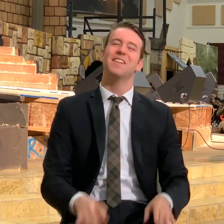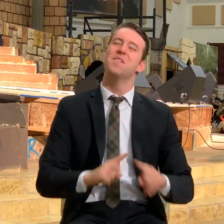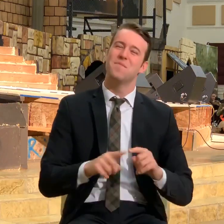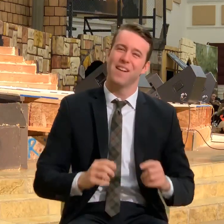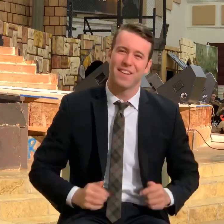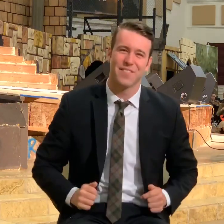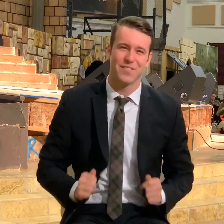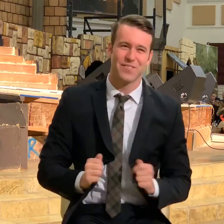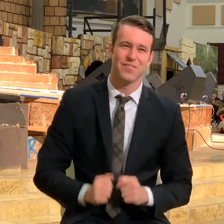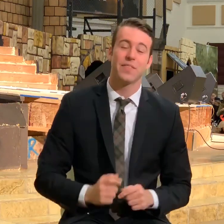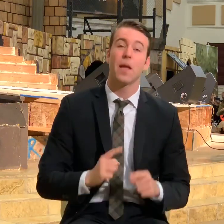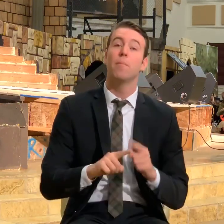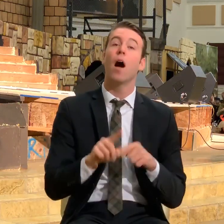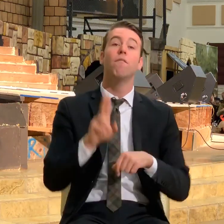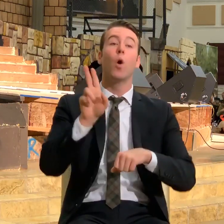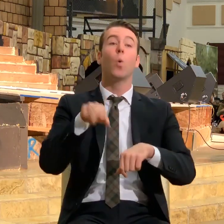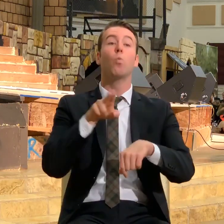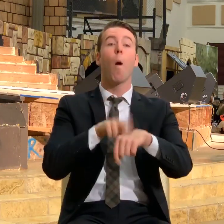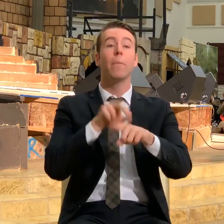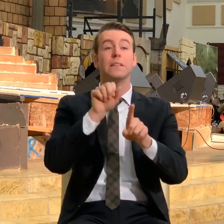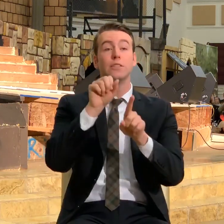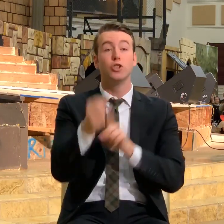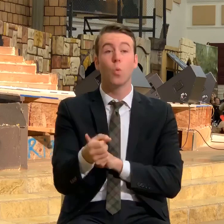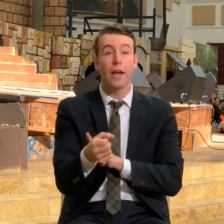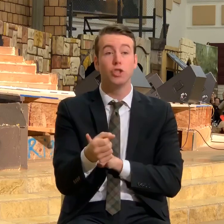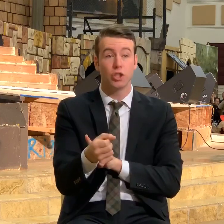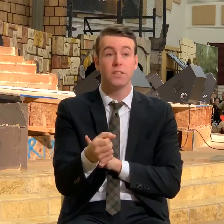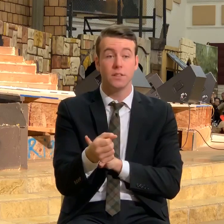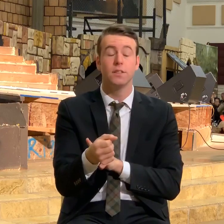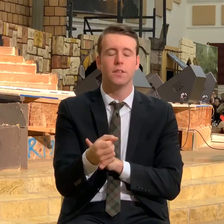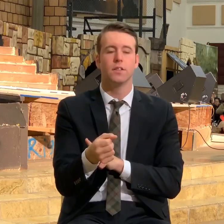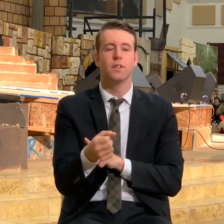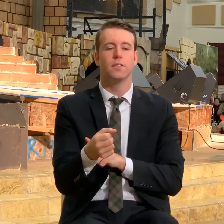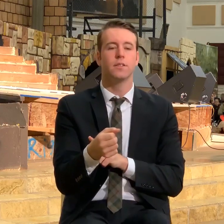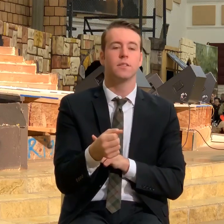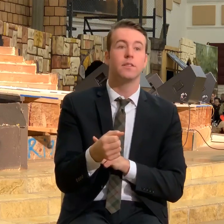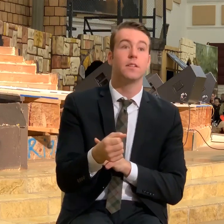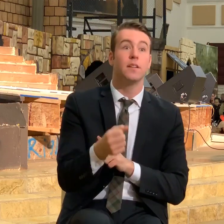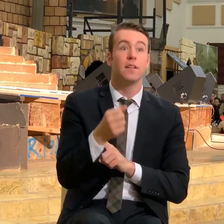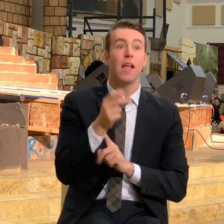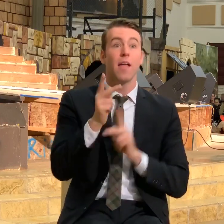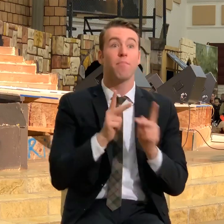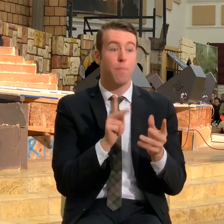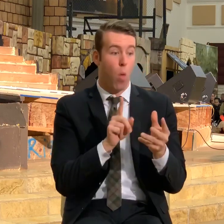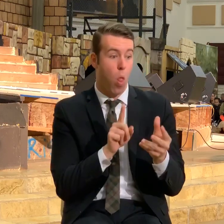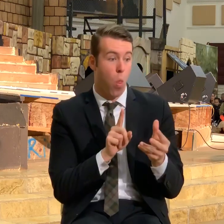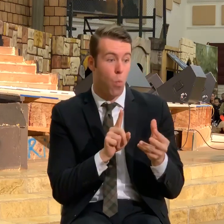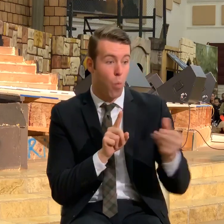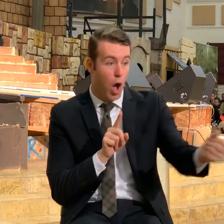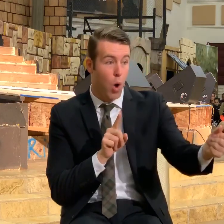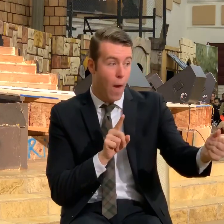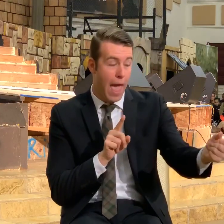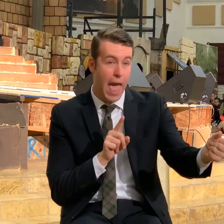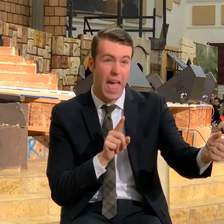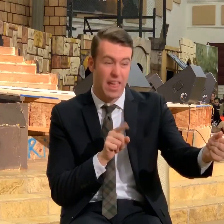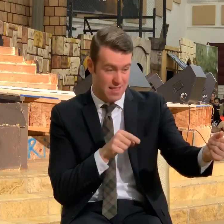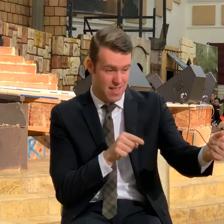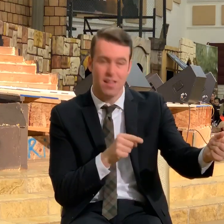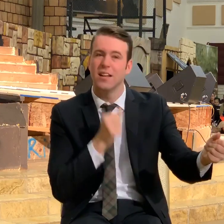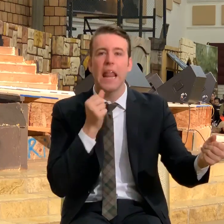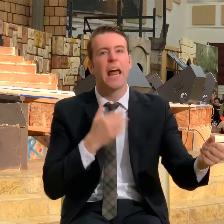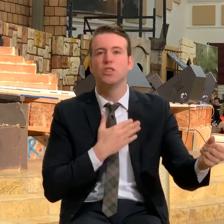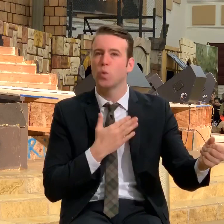But for a normal situation, when people walk away, it's not a joyful